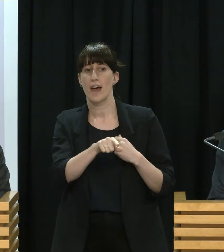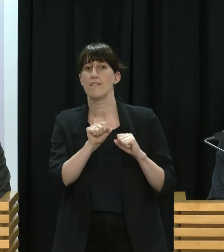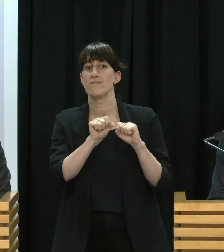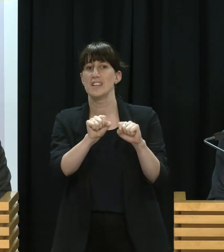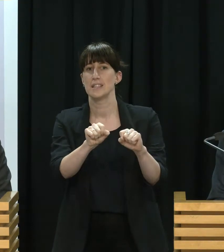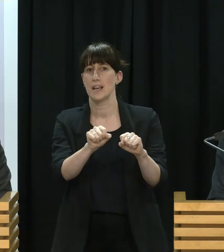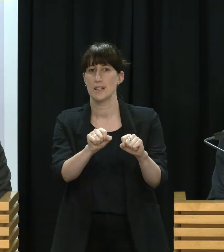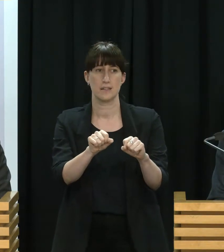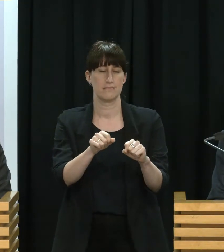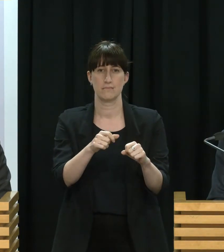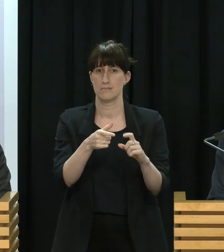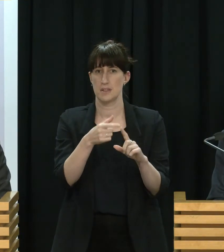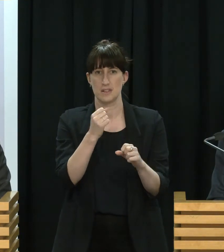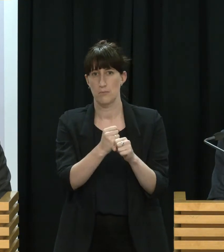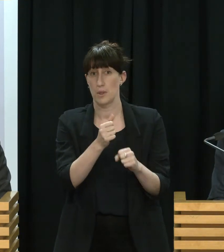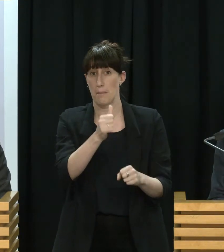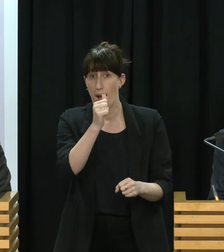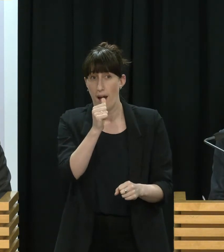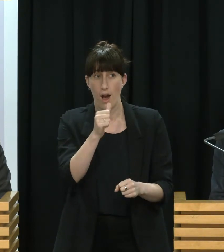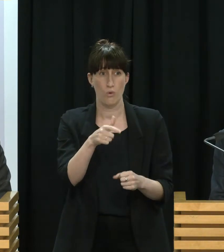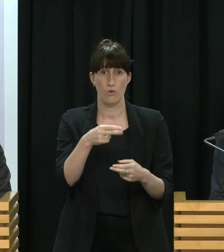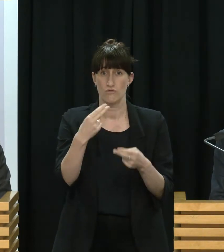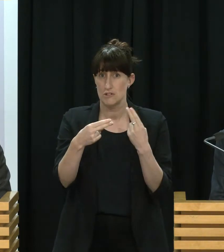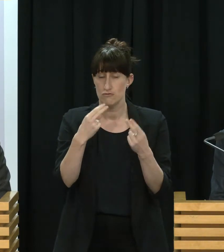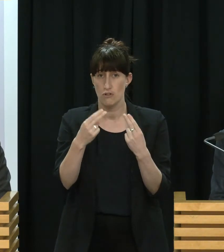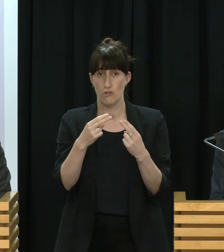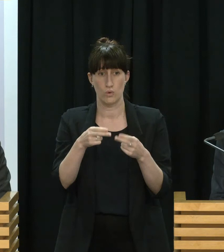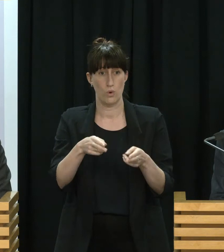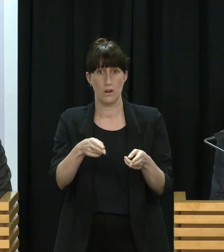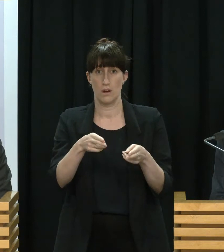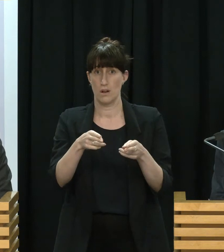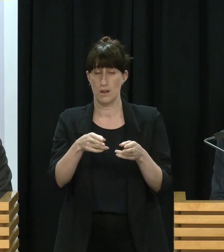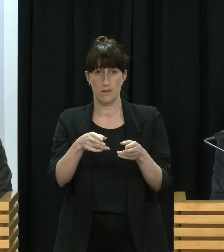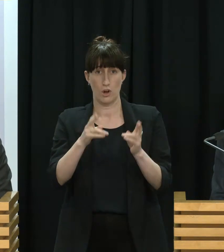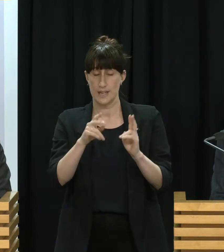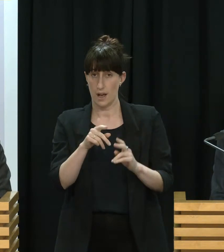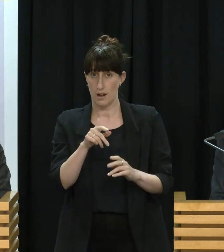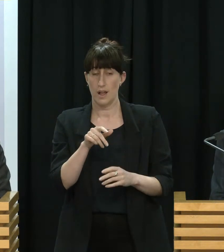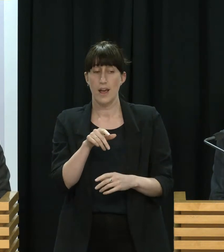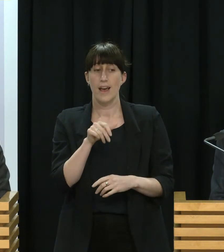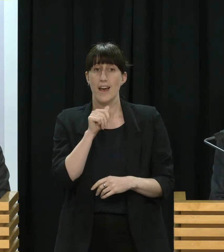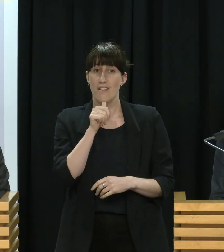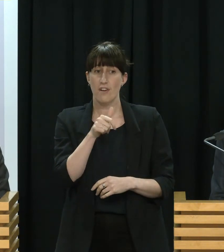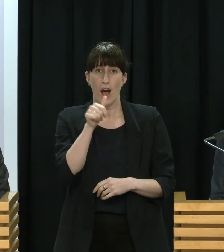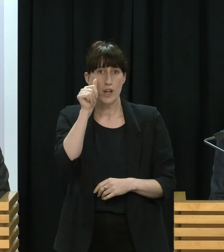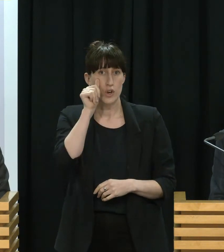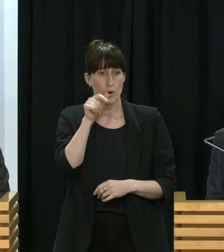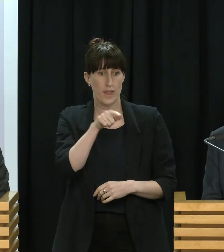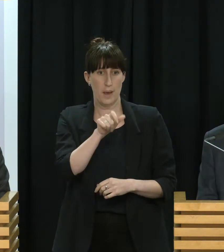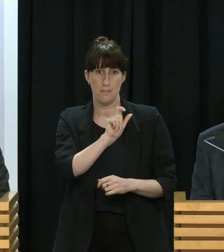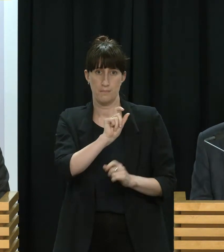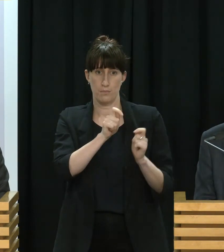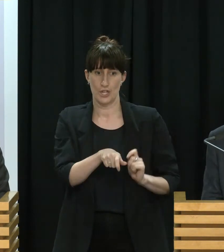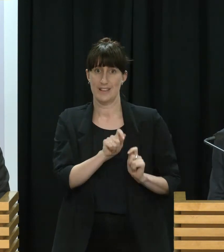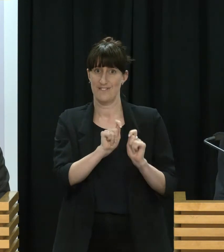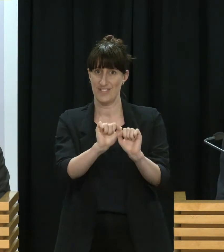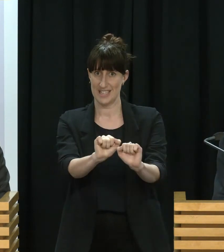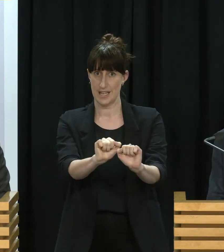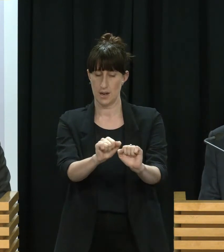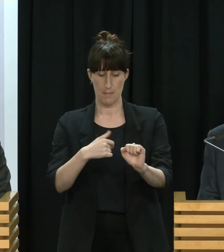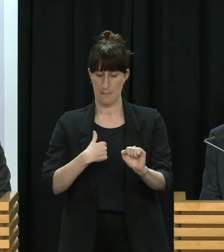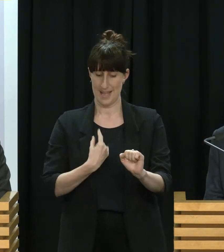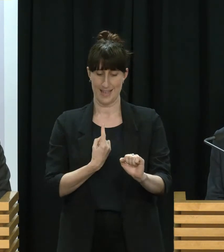to isolate, but we do ask that you monitor your health. And if you start to show symptoms, then to isolate and to